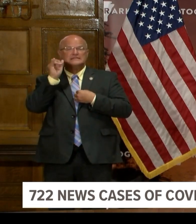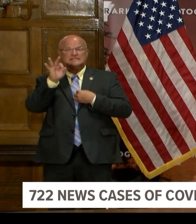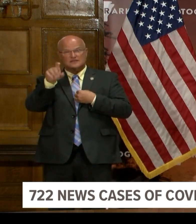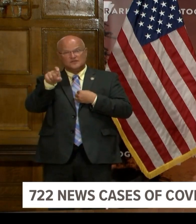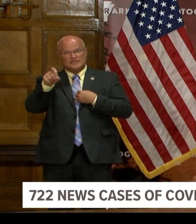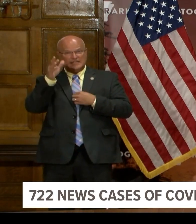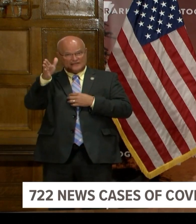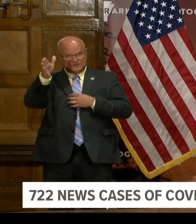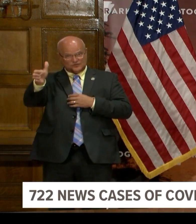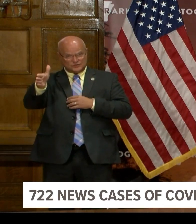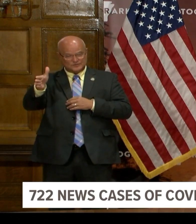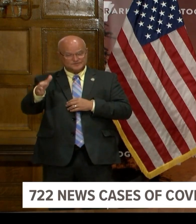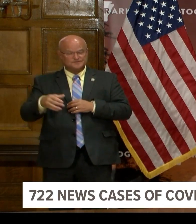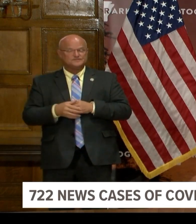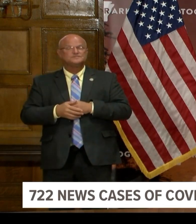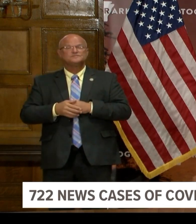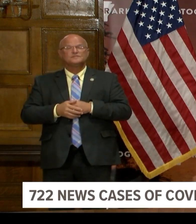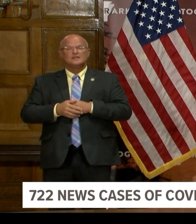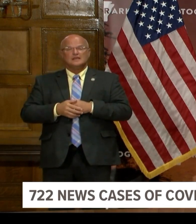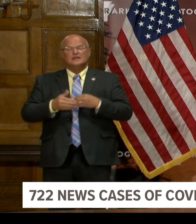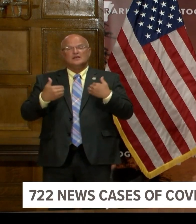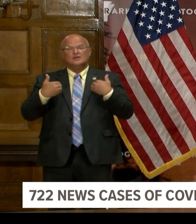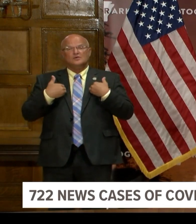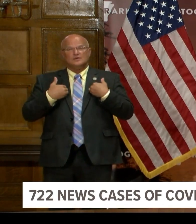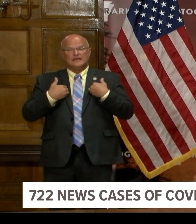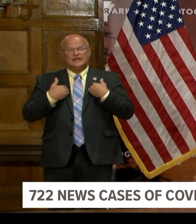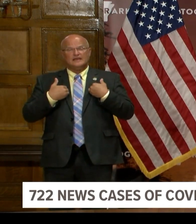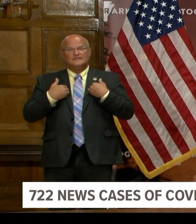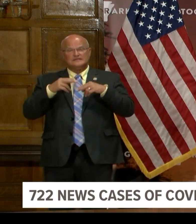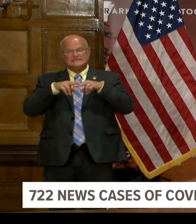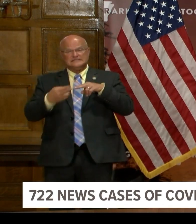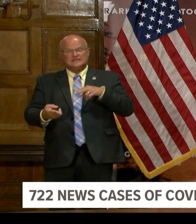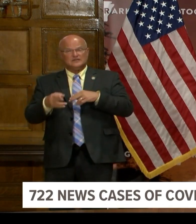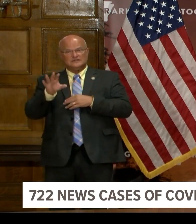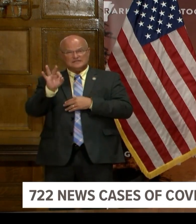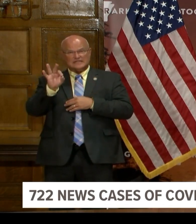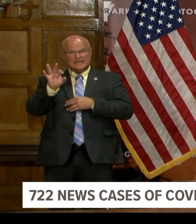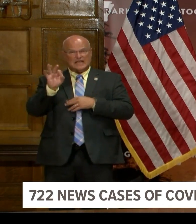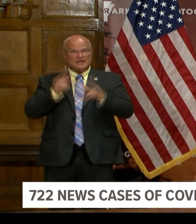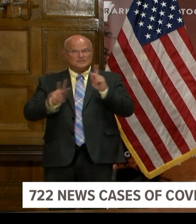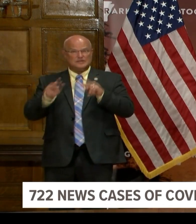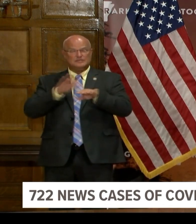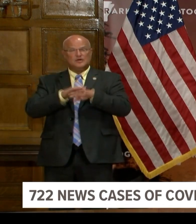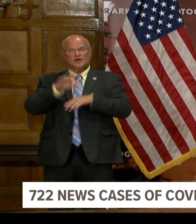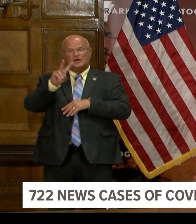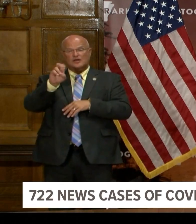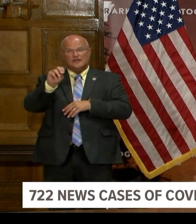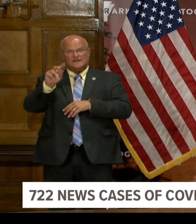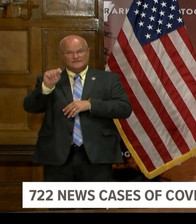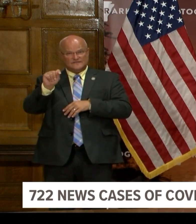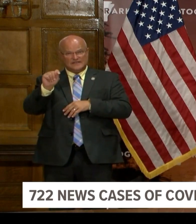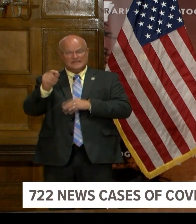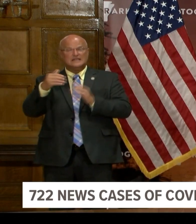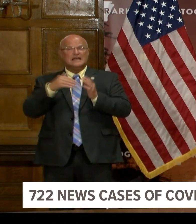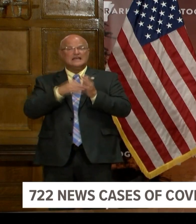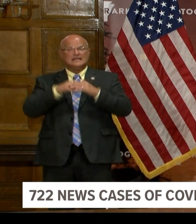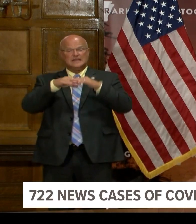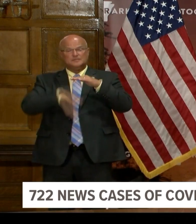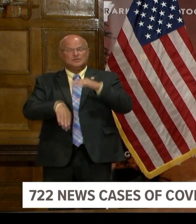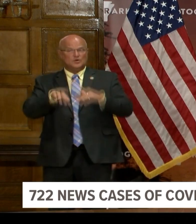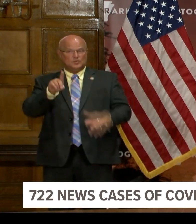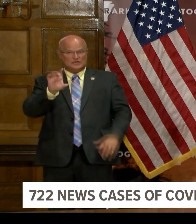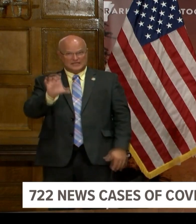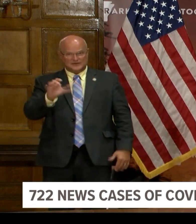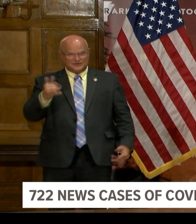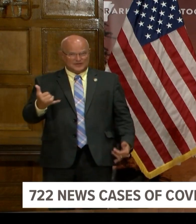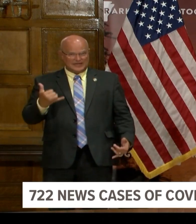future. We have had a decrease of 9 individuals on ventilators. Again, we are under 100